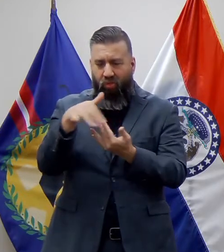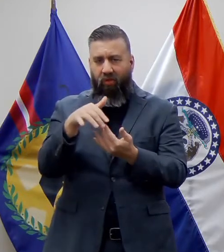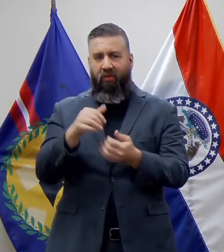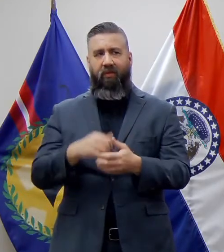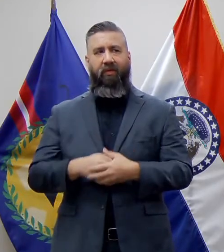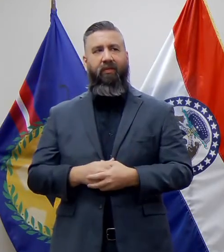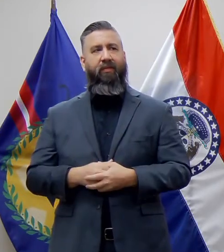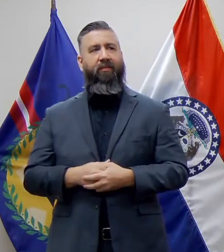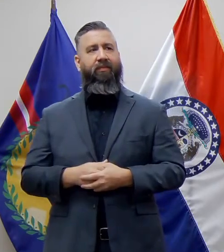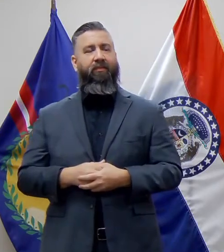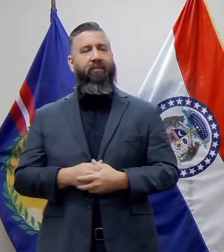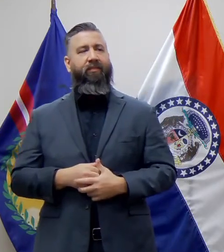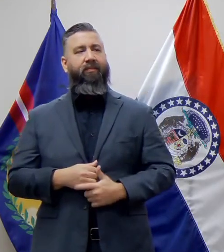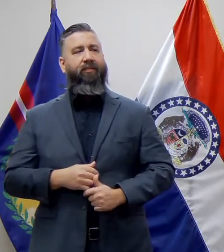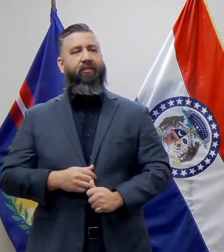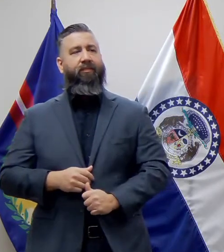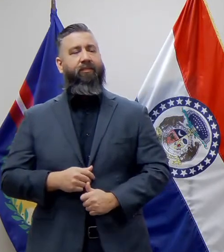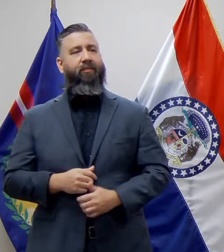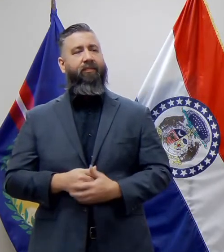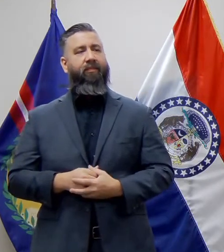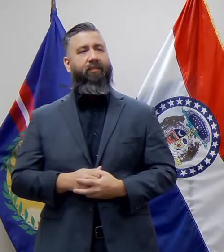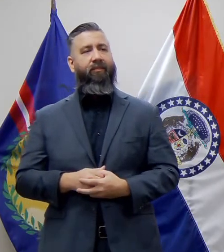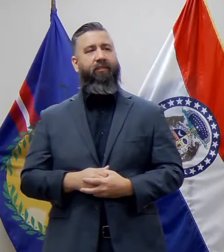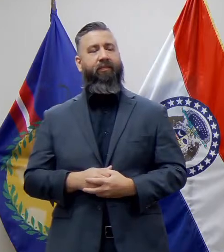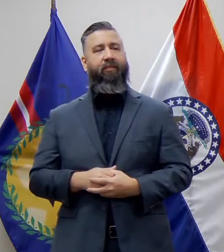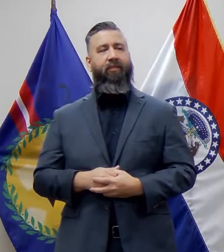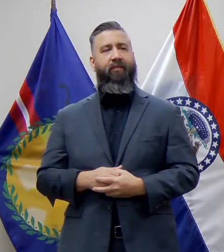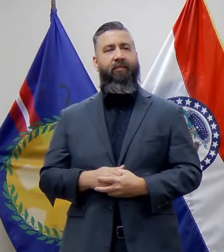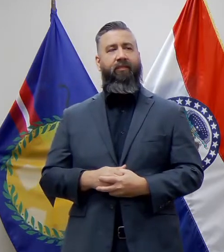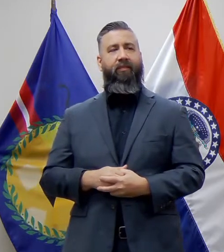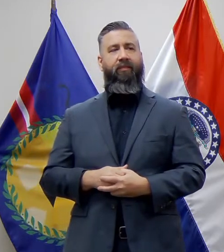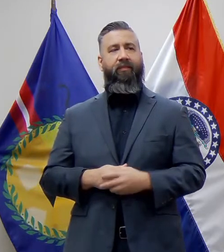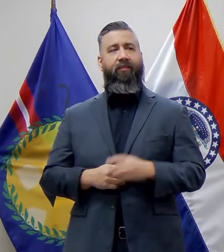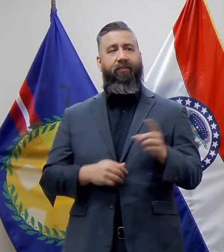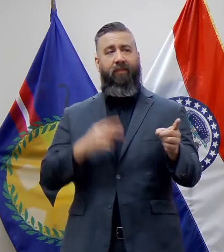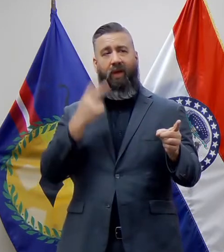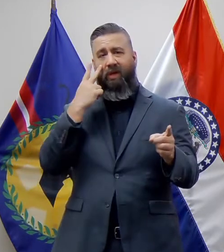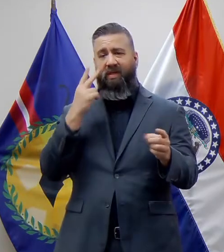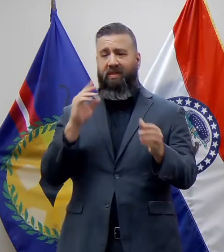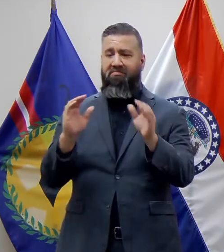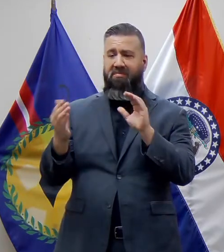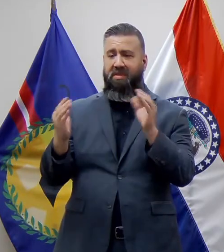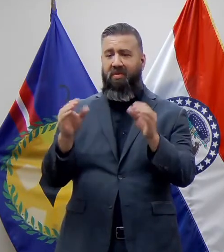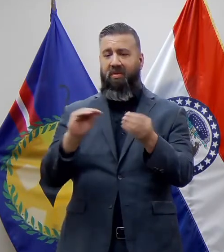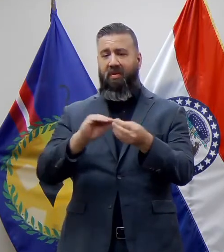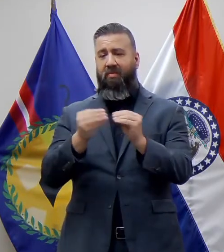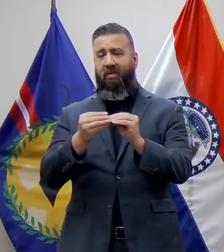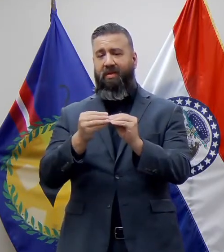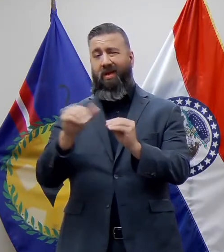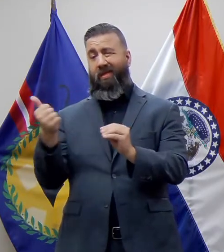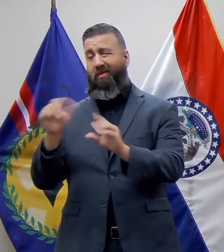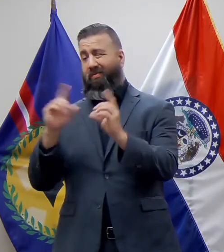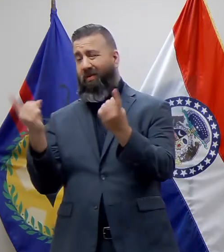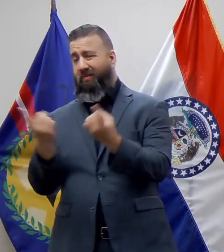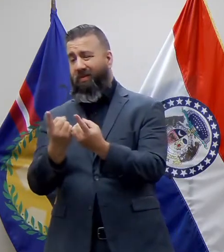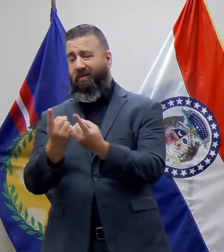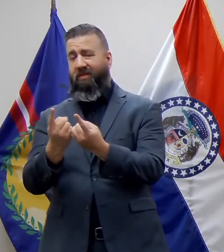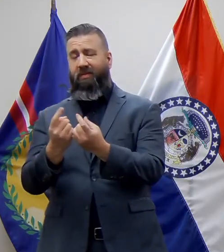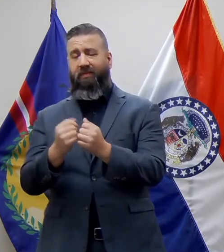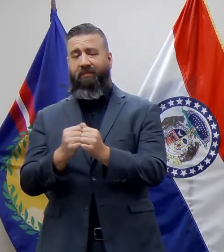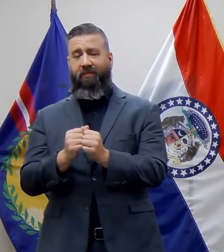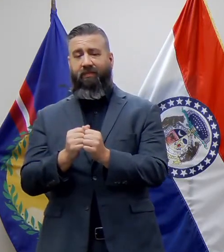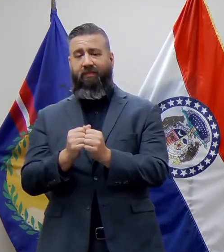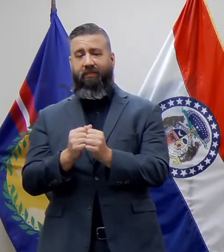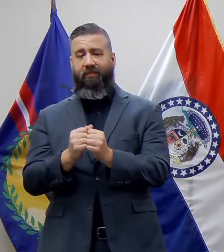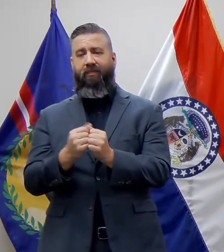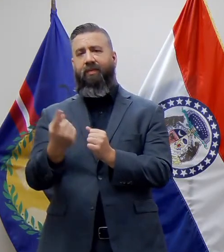Are you seeing any similar numbers of employees in other departments that are reporting being safe with COVID? Well, the question is the